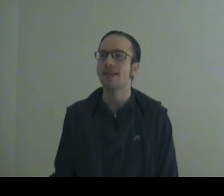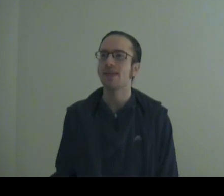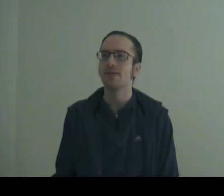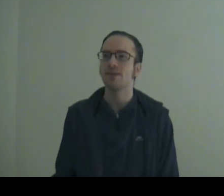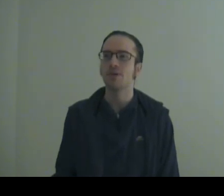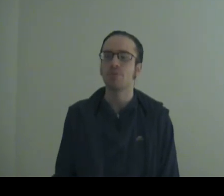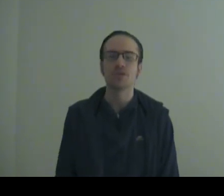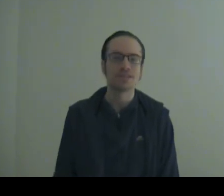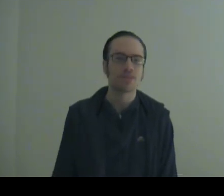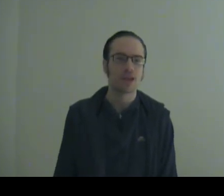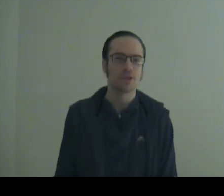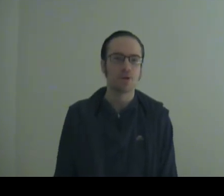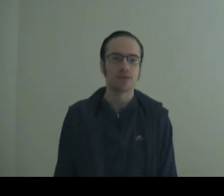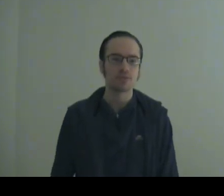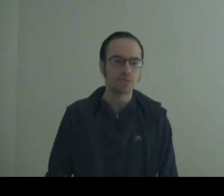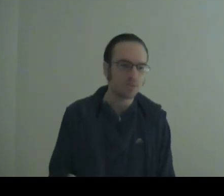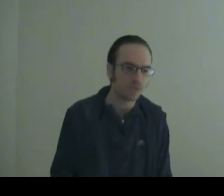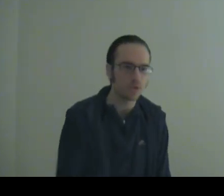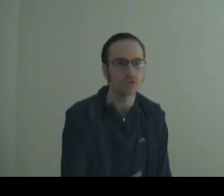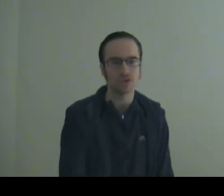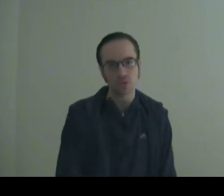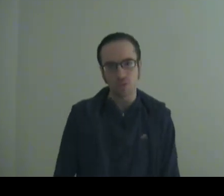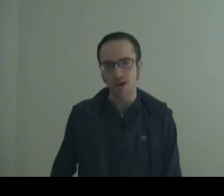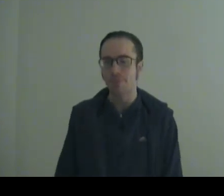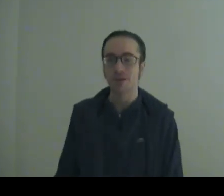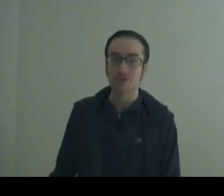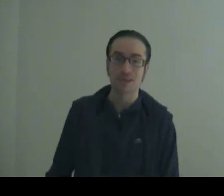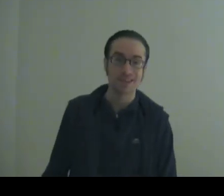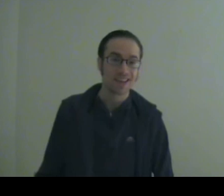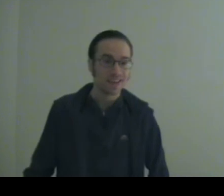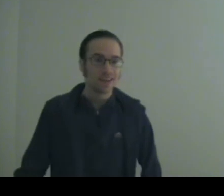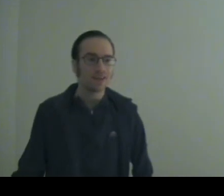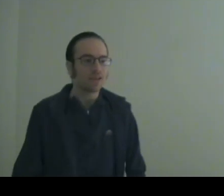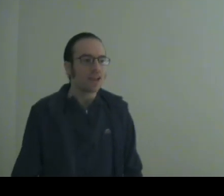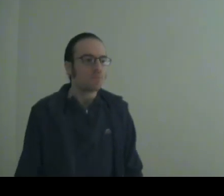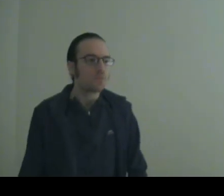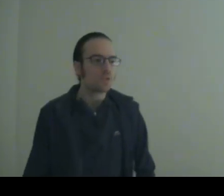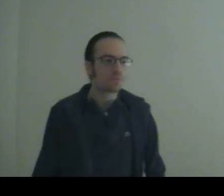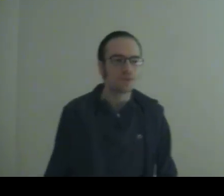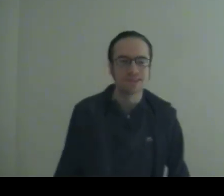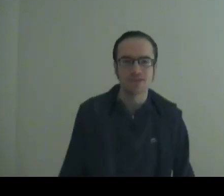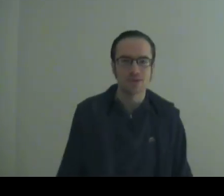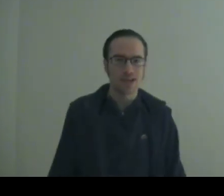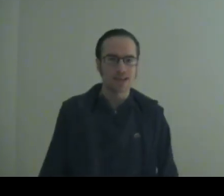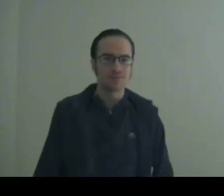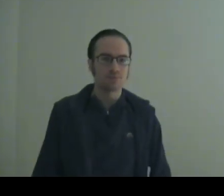like the priest thing. You want them to be more focused on their work. I'm not sure that... You know, with priests, it certainly hasn't